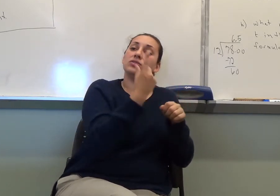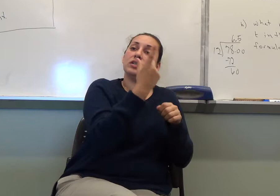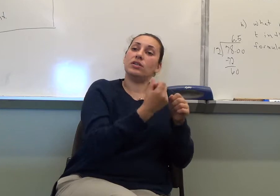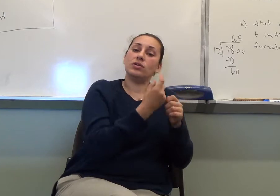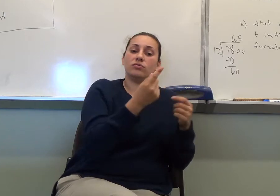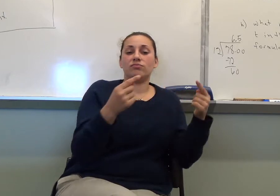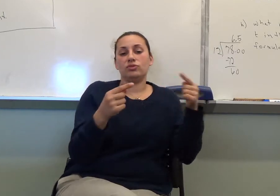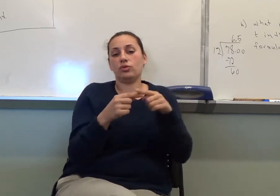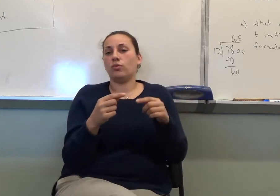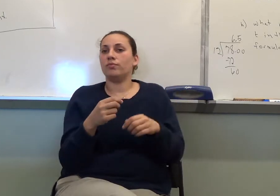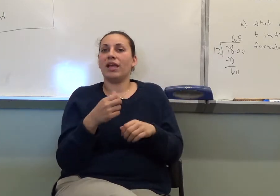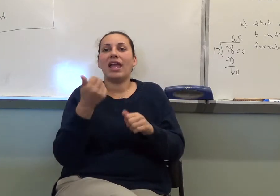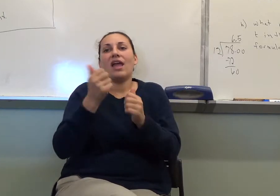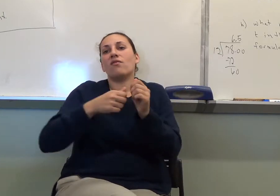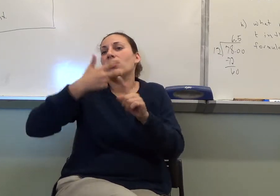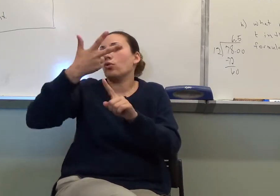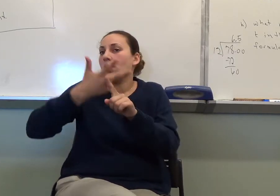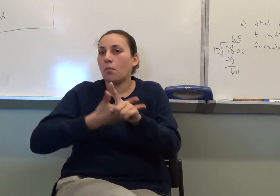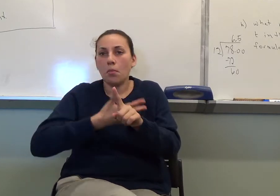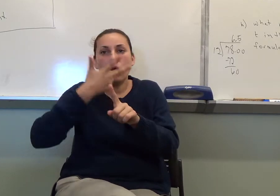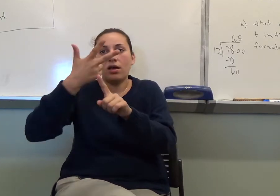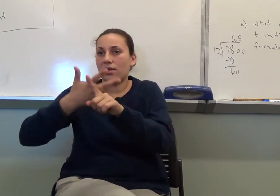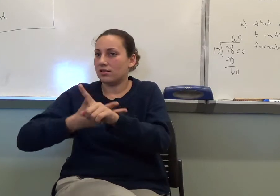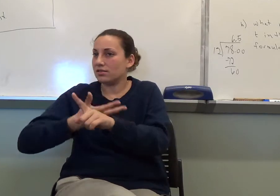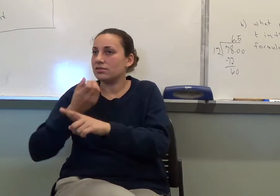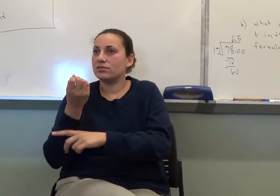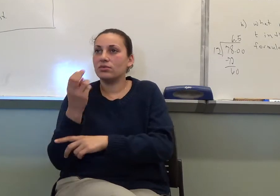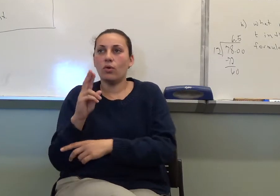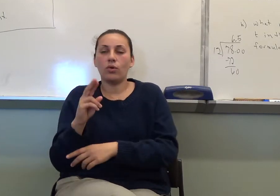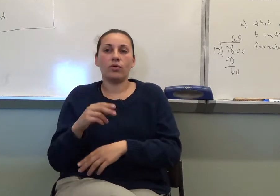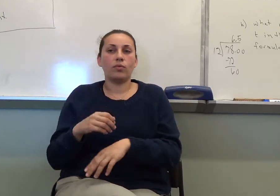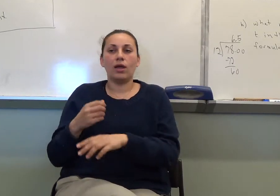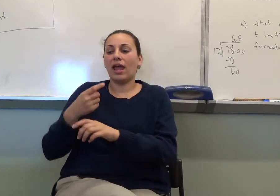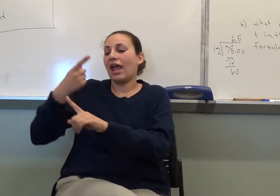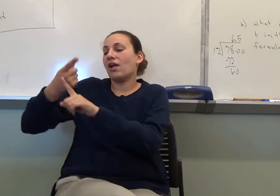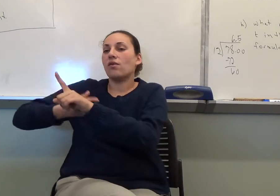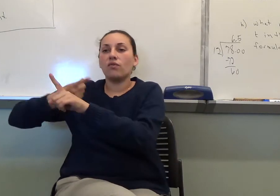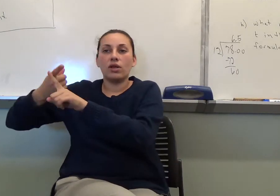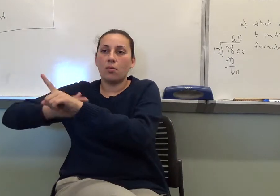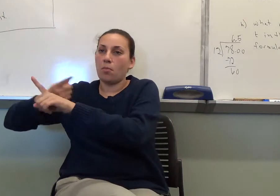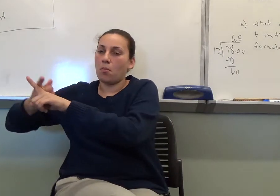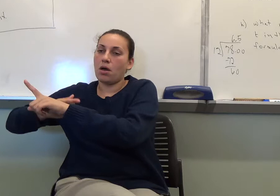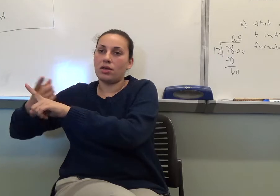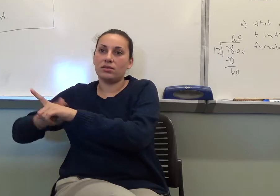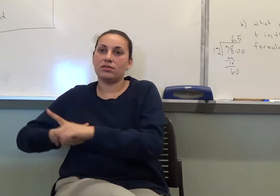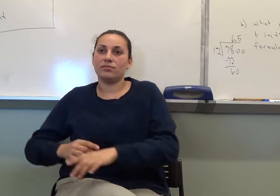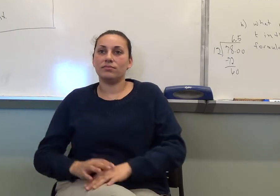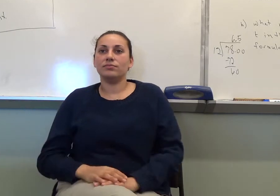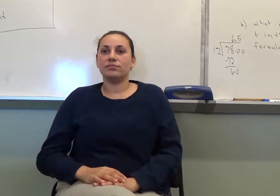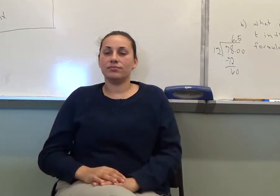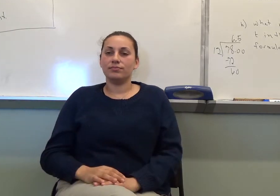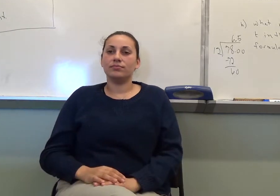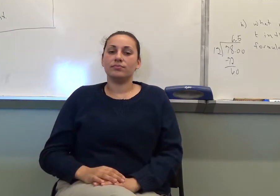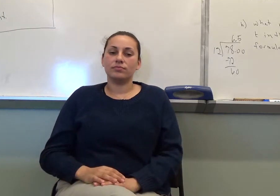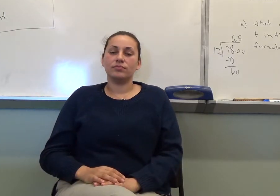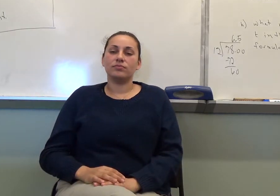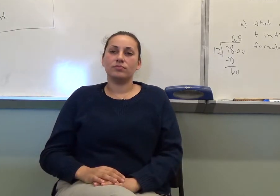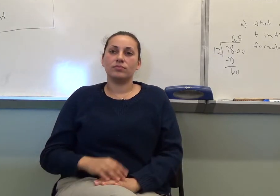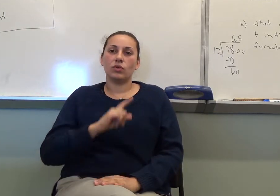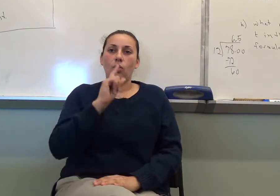to monthly. That n is going to change, all right? That's the only thing that's going to change, and of course this exponent